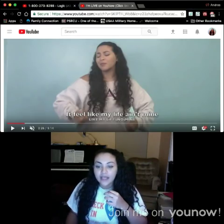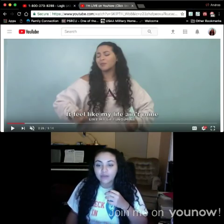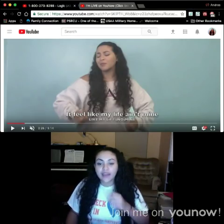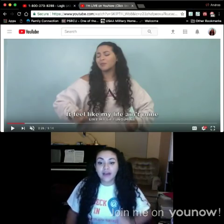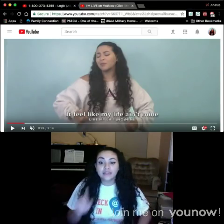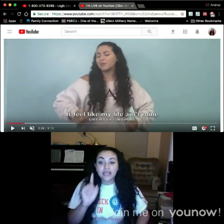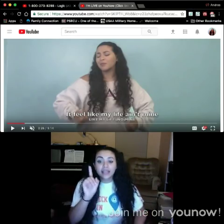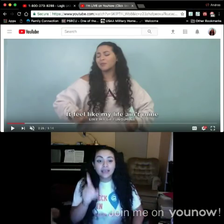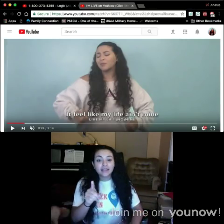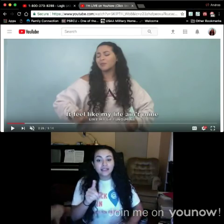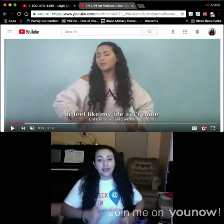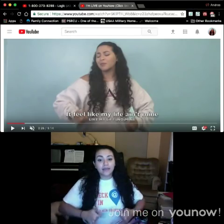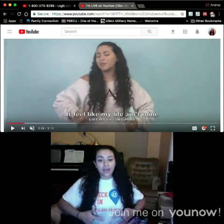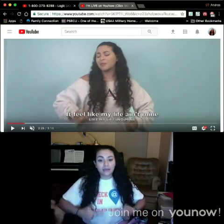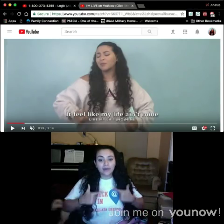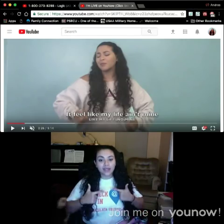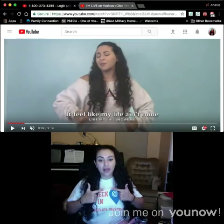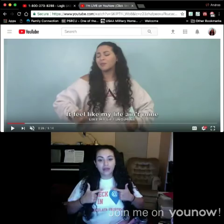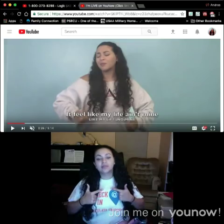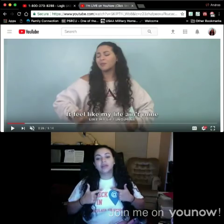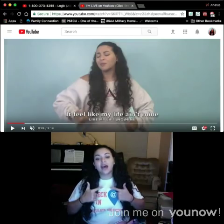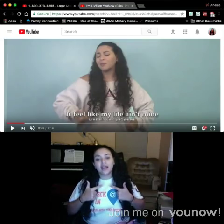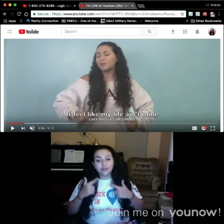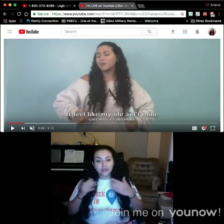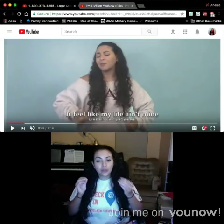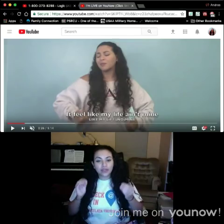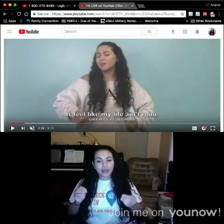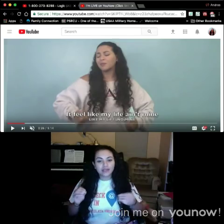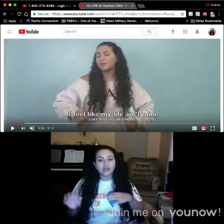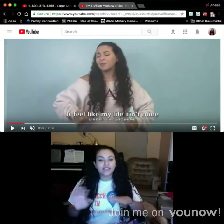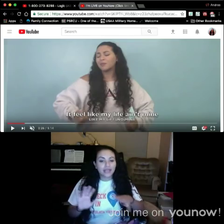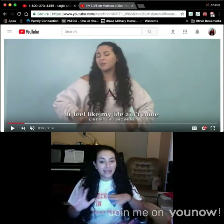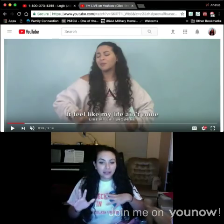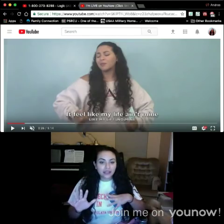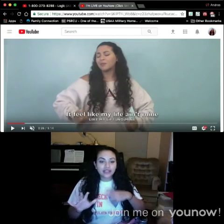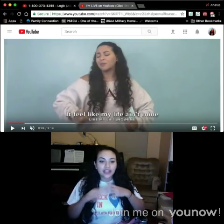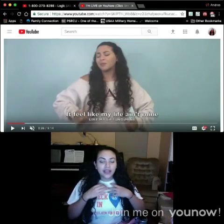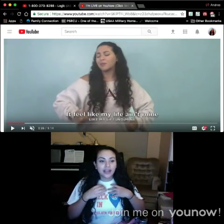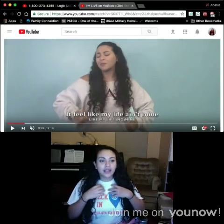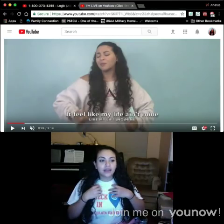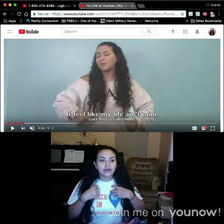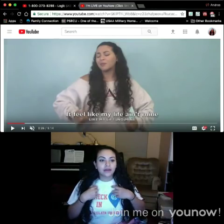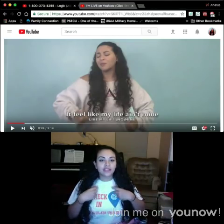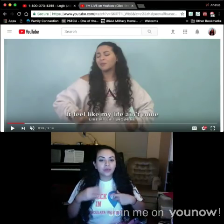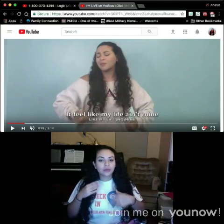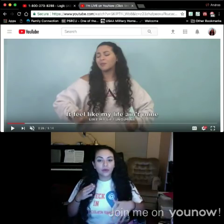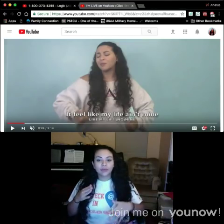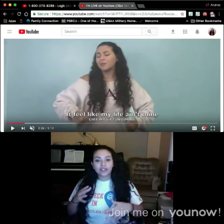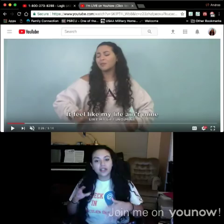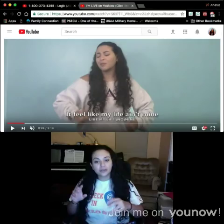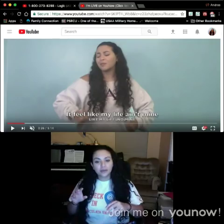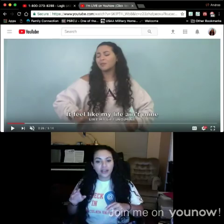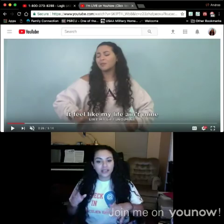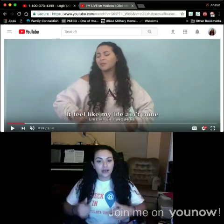Isn't life with L's? Yes, life can be with L's, but I have been told that that is more sign English and it's more